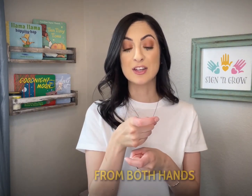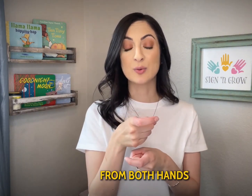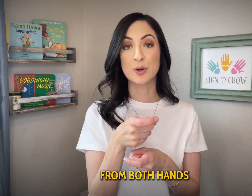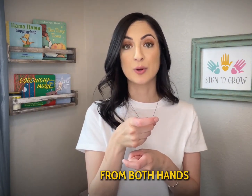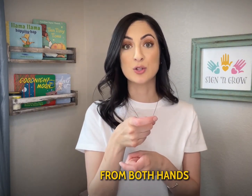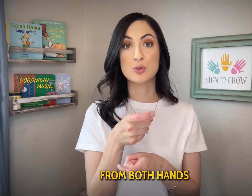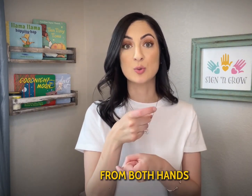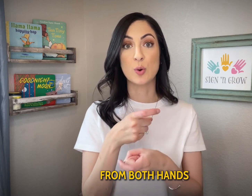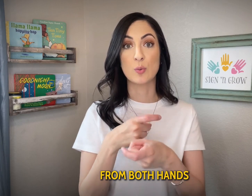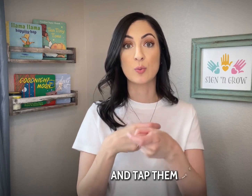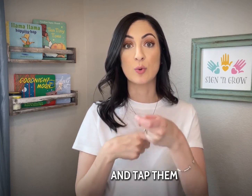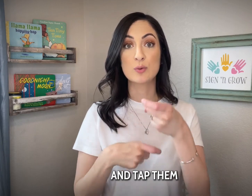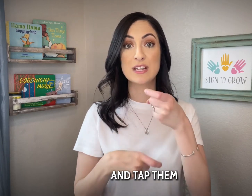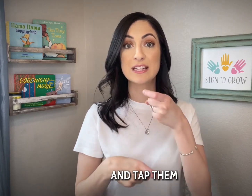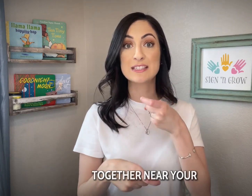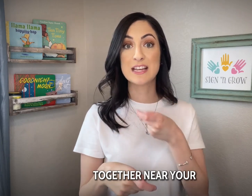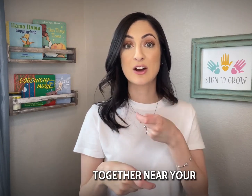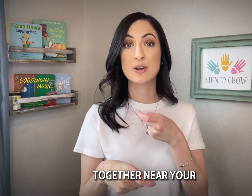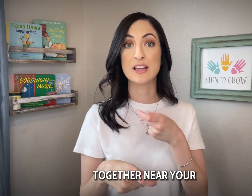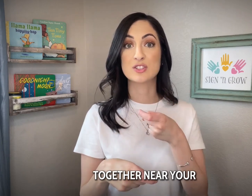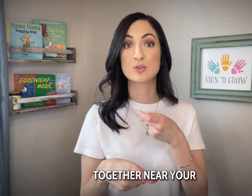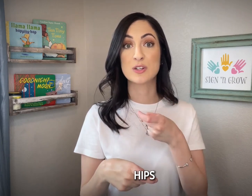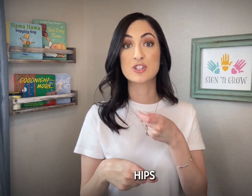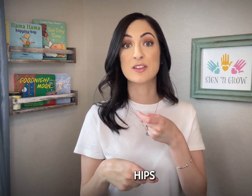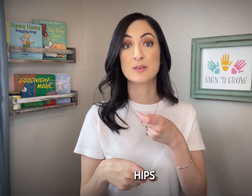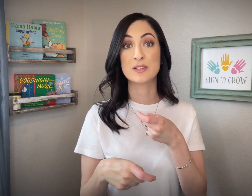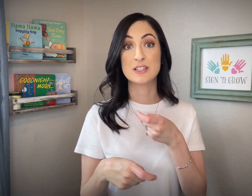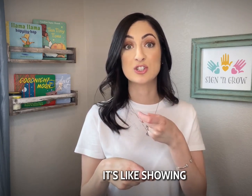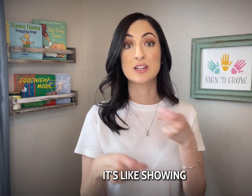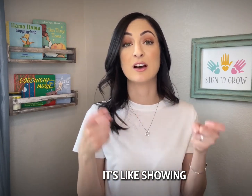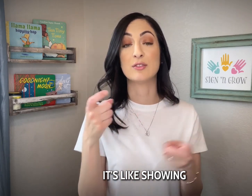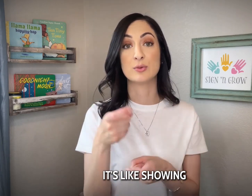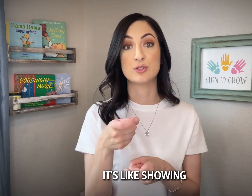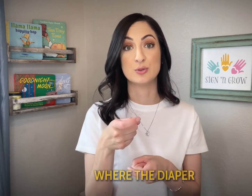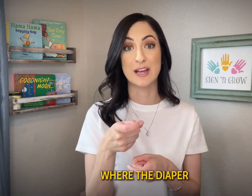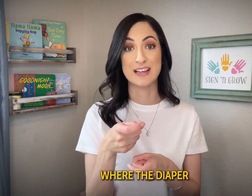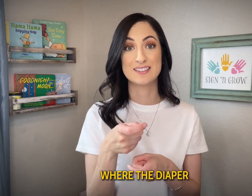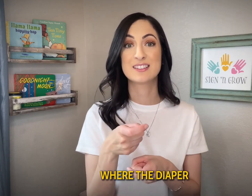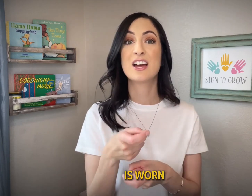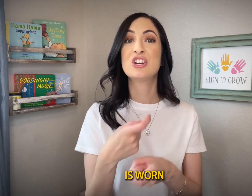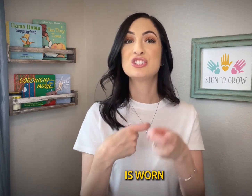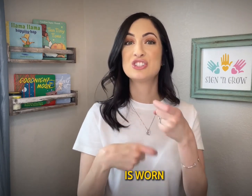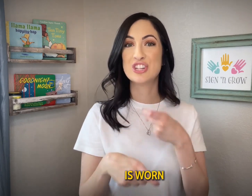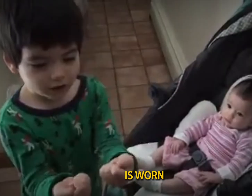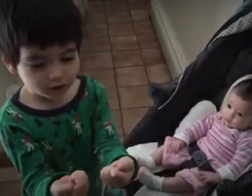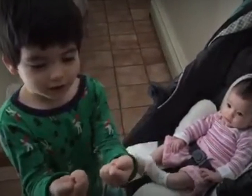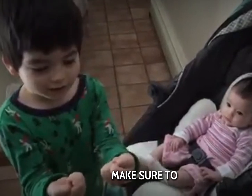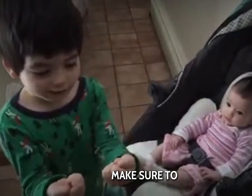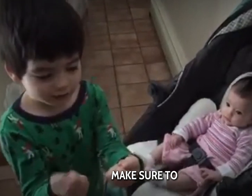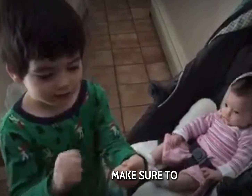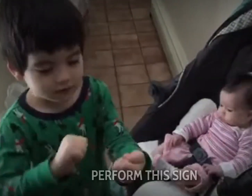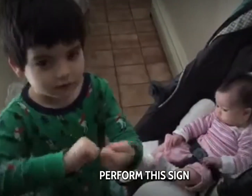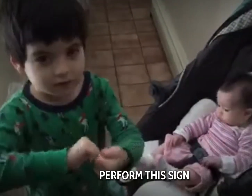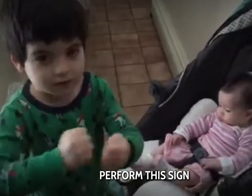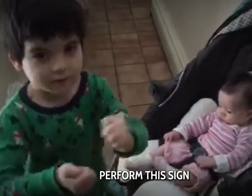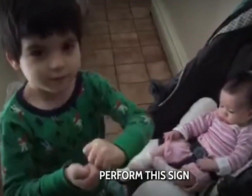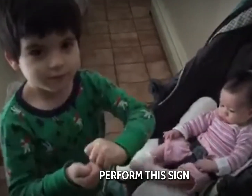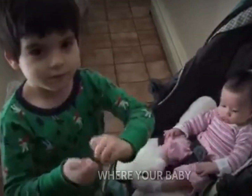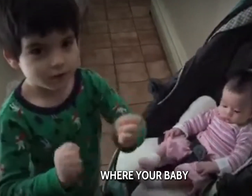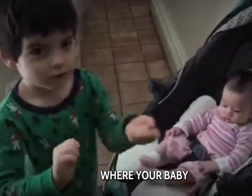both hands and tap them together near your hips. It's like showing where the diaper is worn. Make sure to perform this sign where your baby